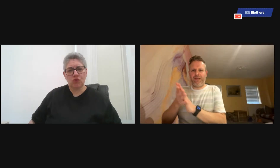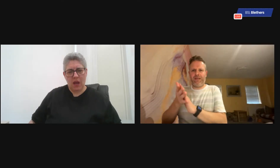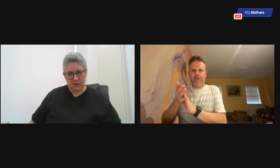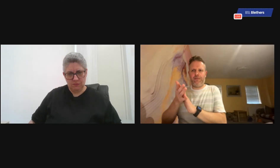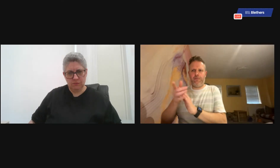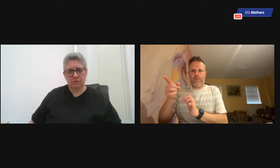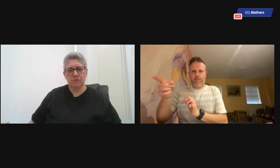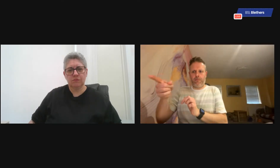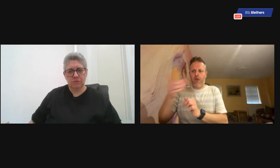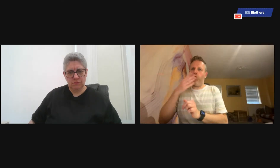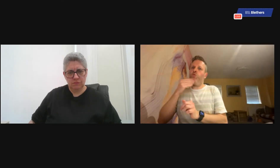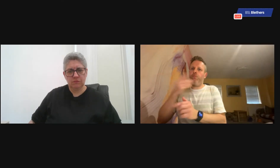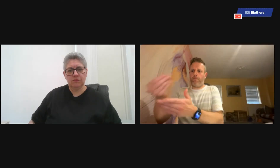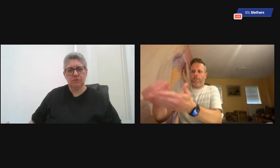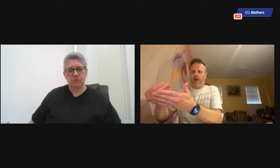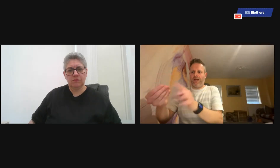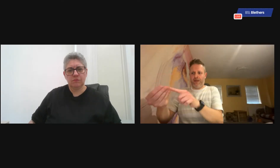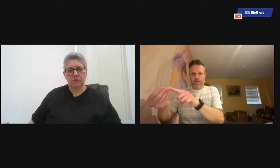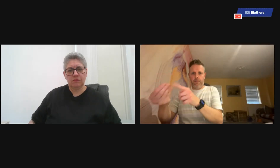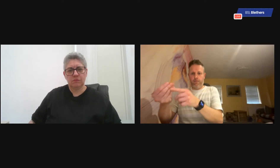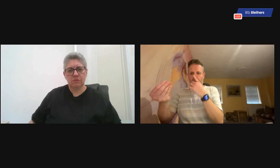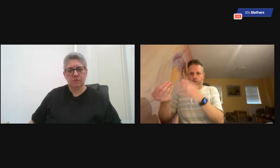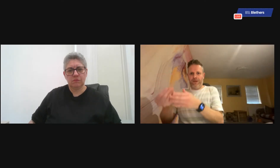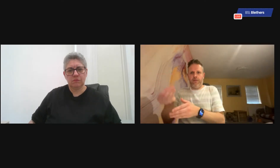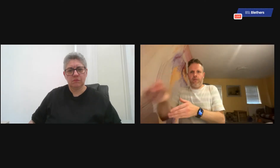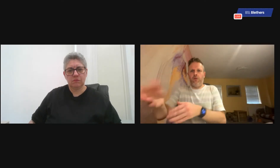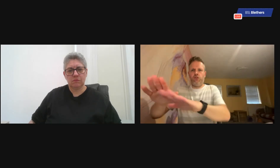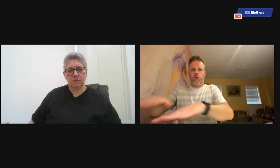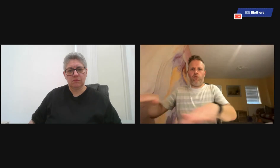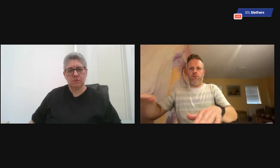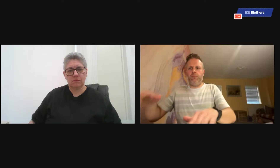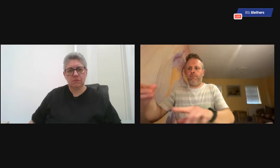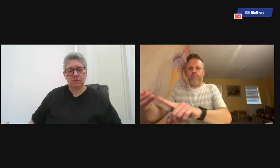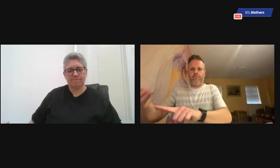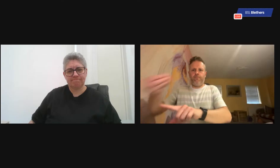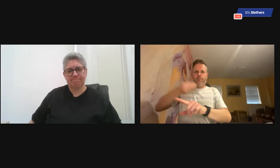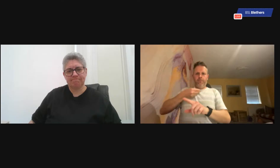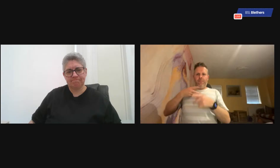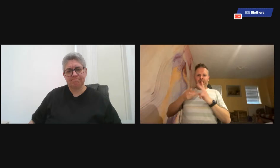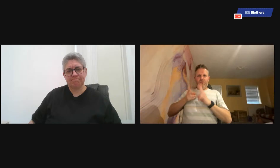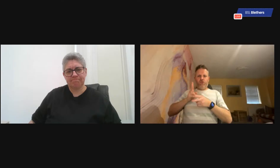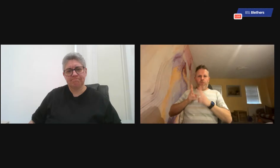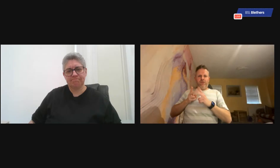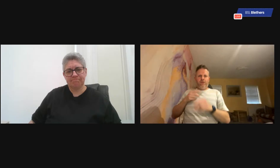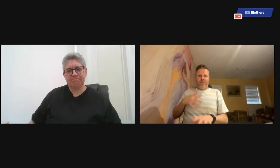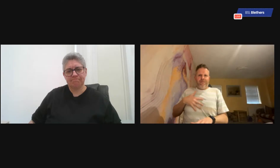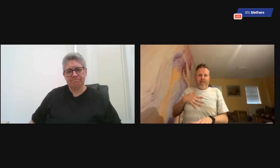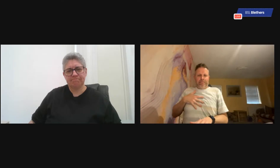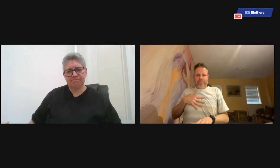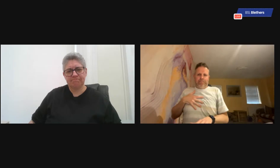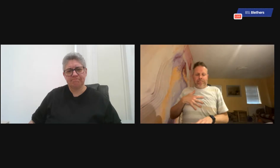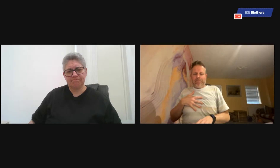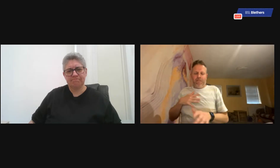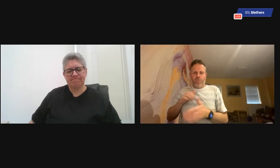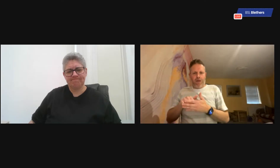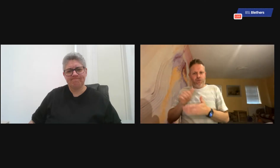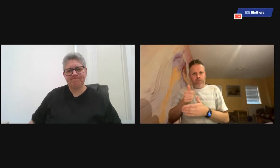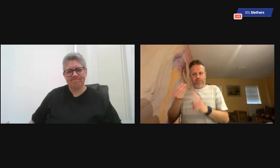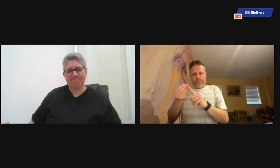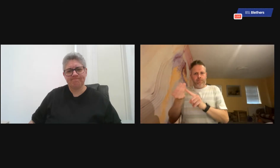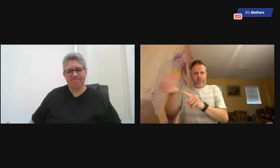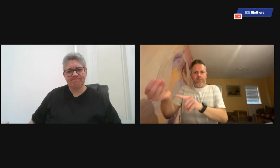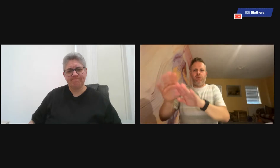again. So because they are we're talking about a charity essentially, I